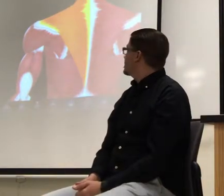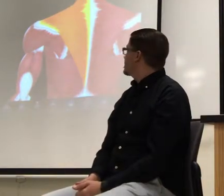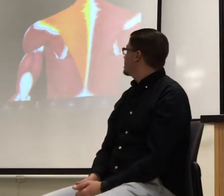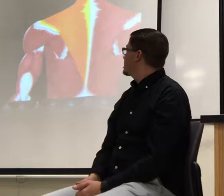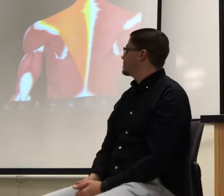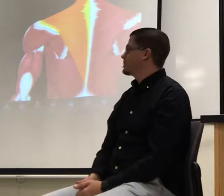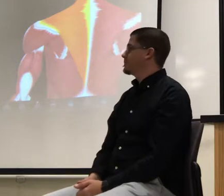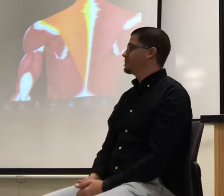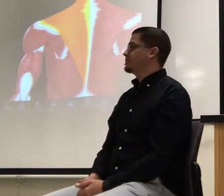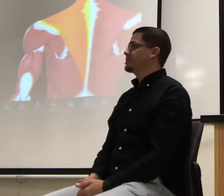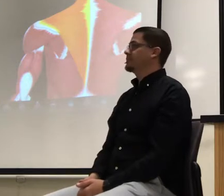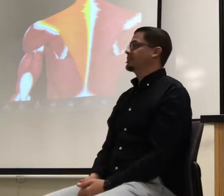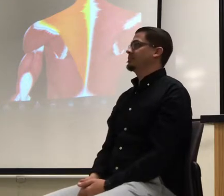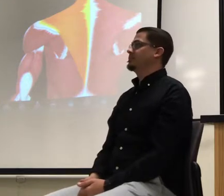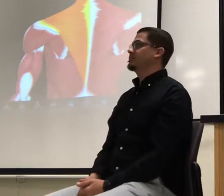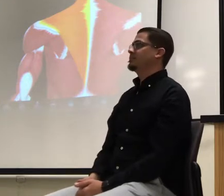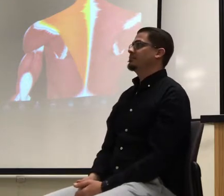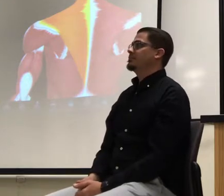for muscles,